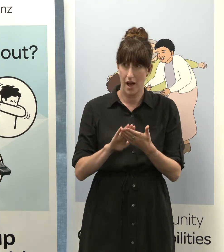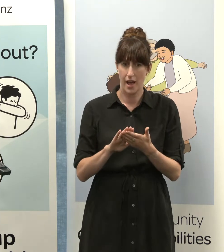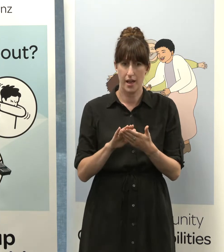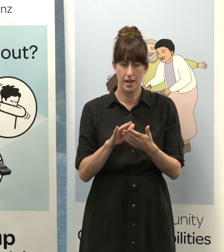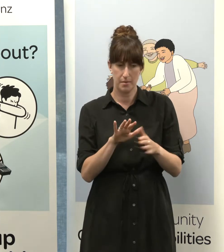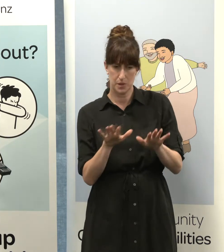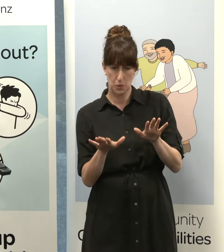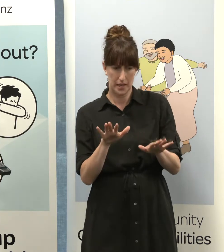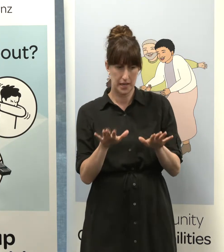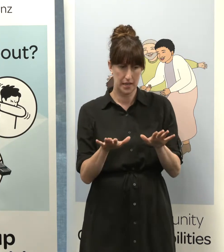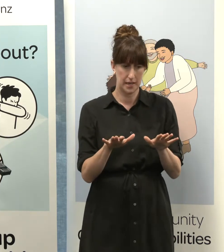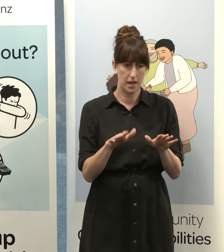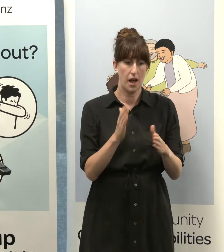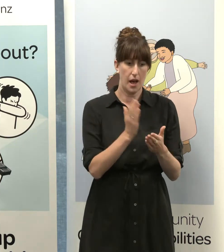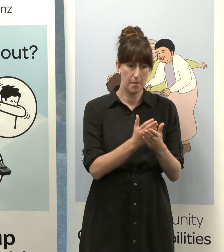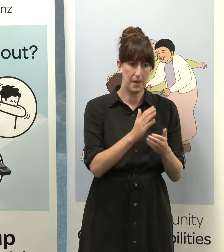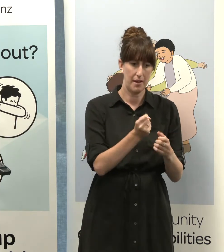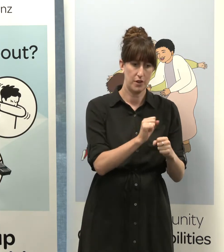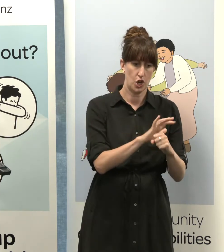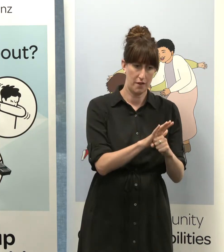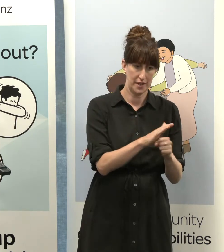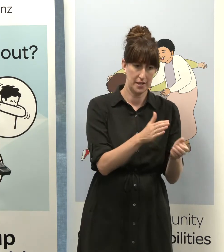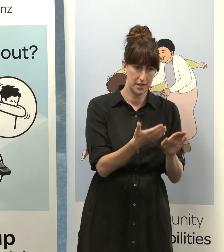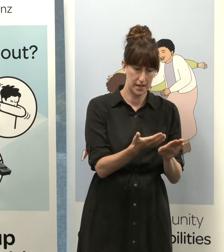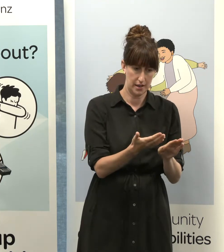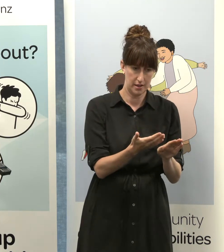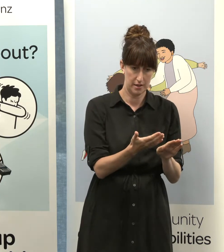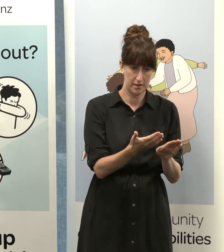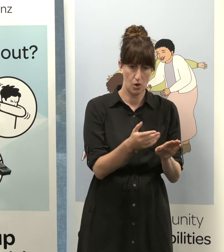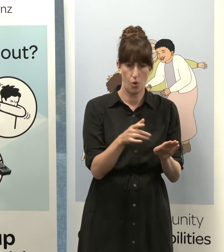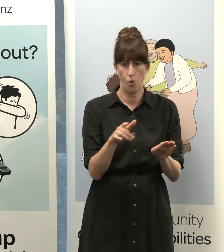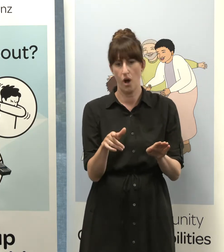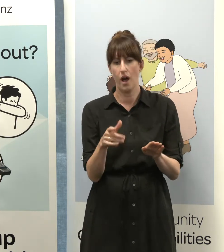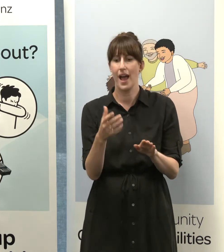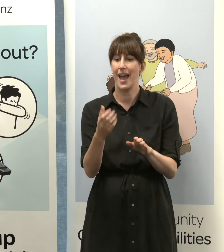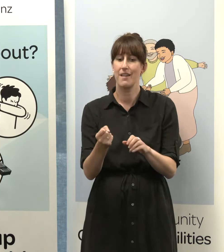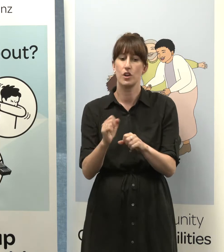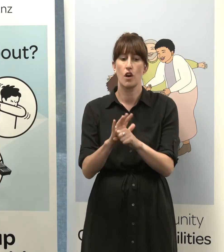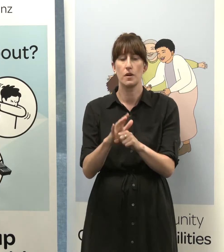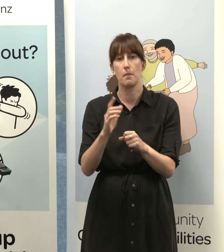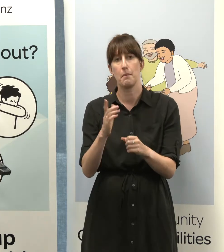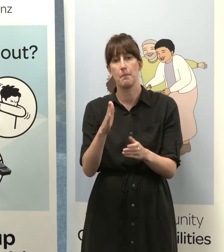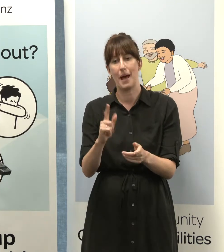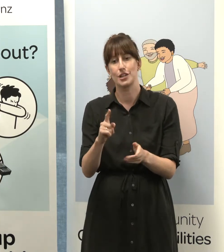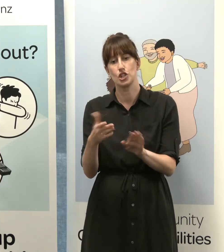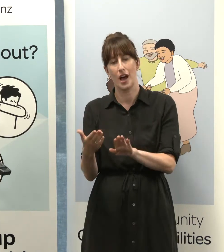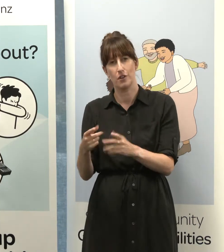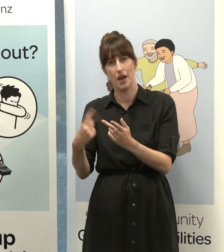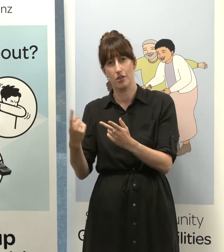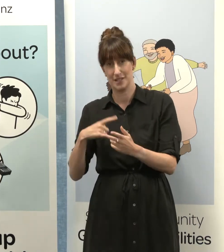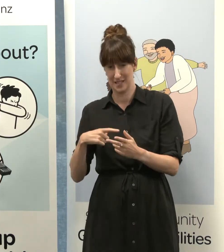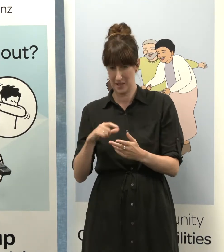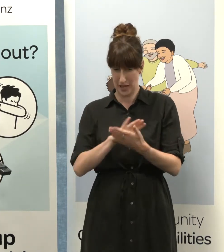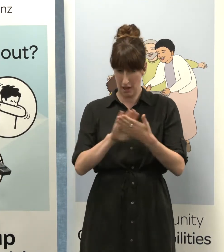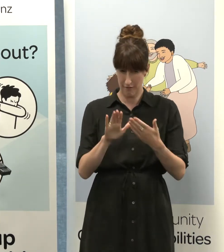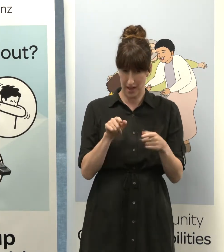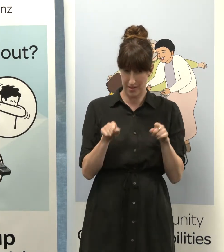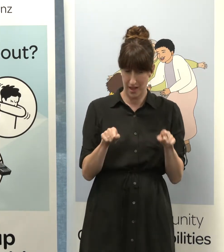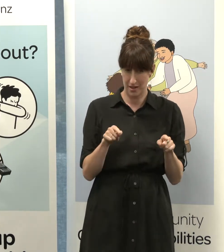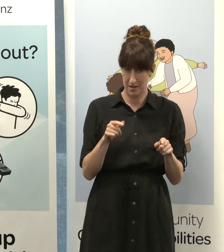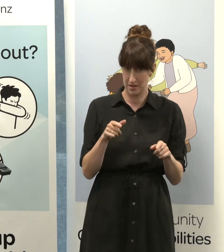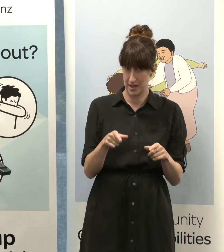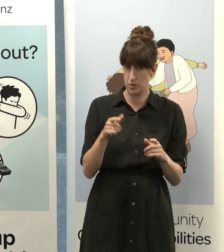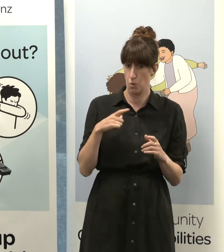COVID-19? Because there had been criticism in the past of the way you guys had reported that. Yes, so the main reason is